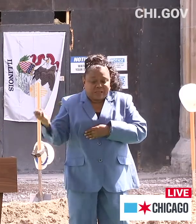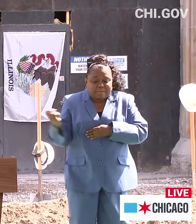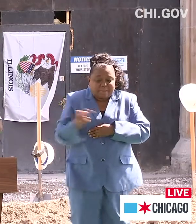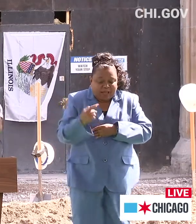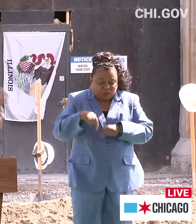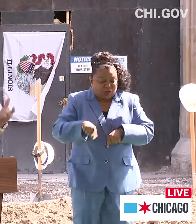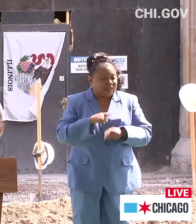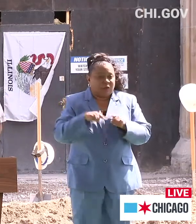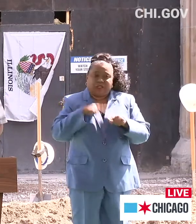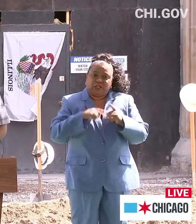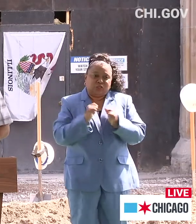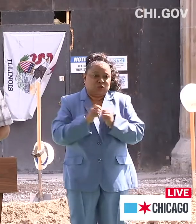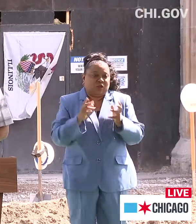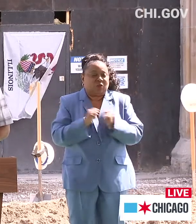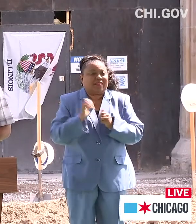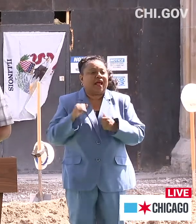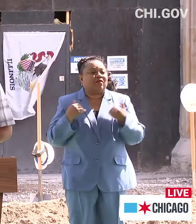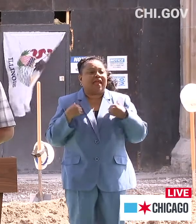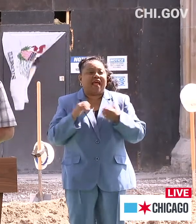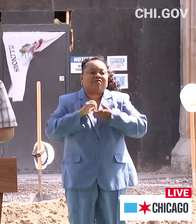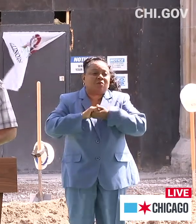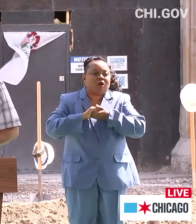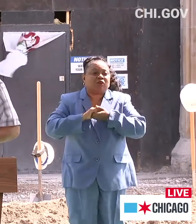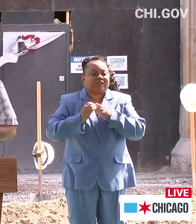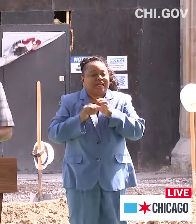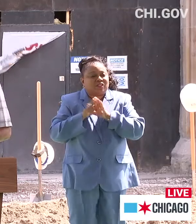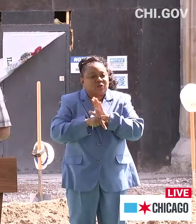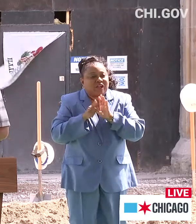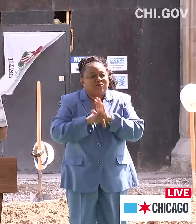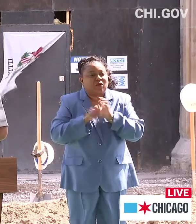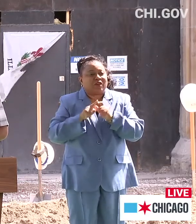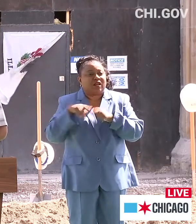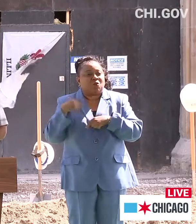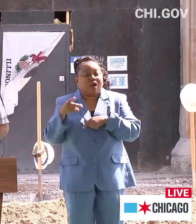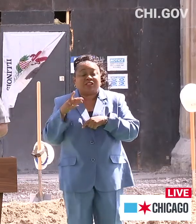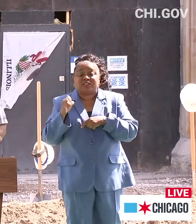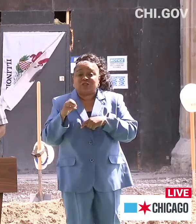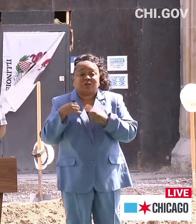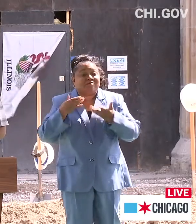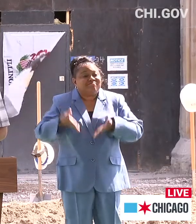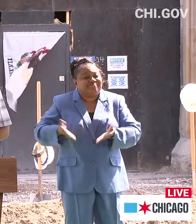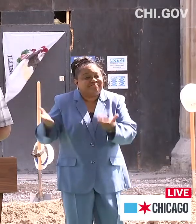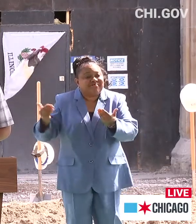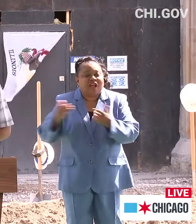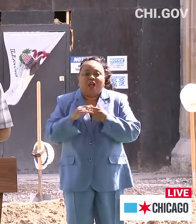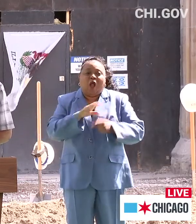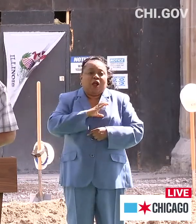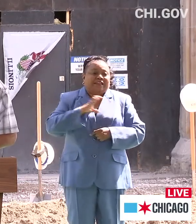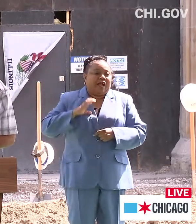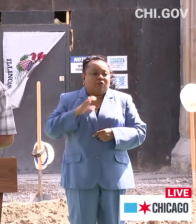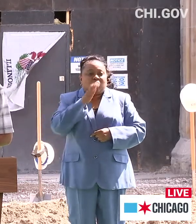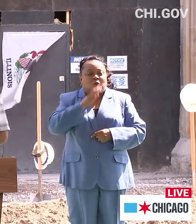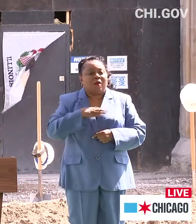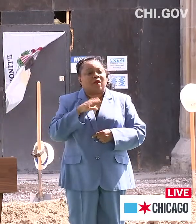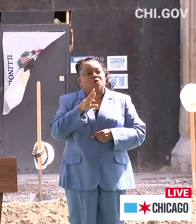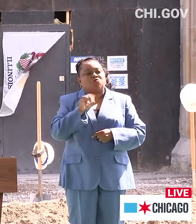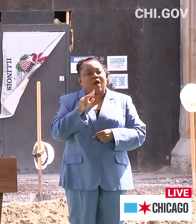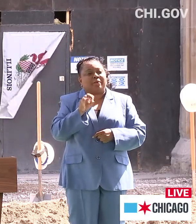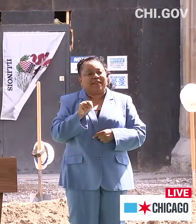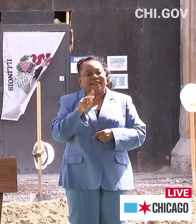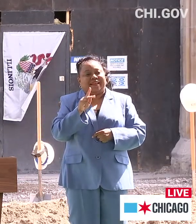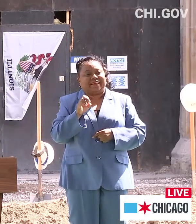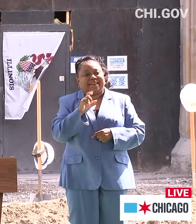to us, and we couldn't do it without having partners in Springfield and in Washington, so let's give it up for our Congresswoman Robin Kelly.